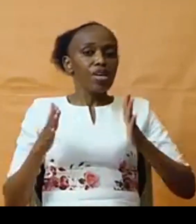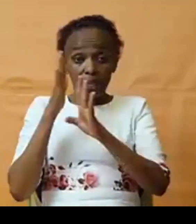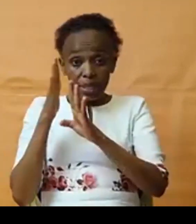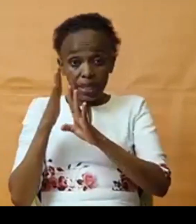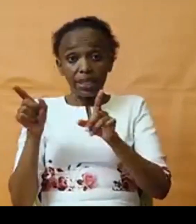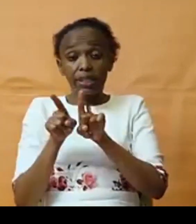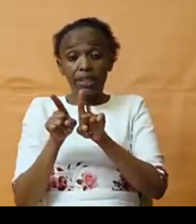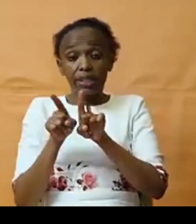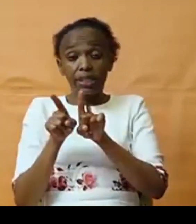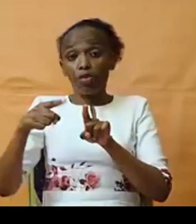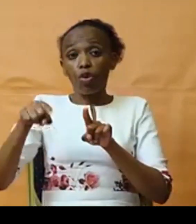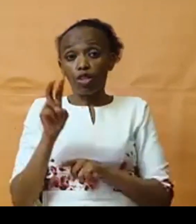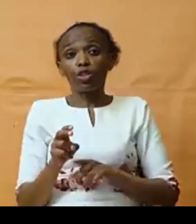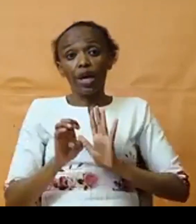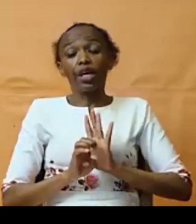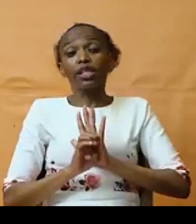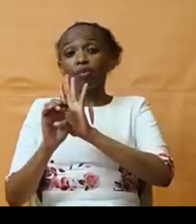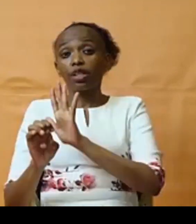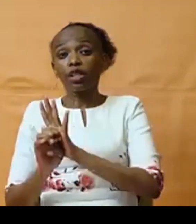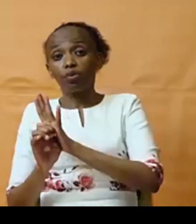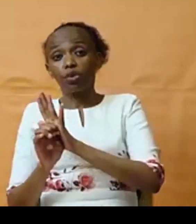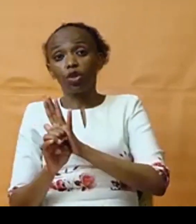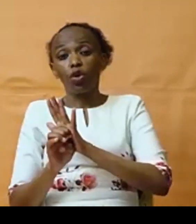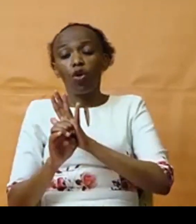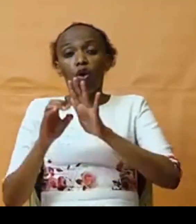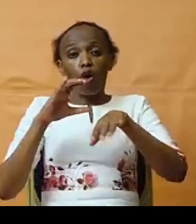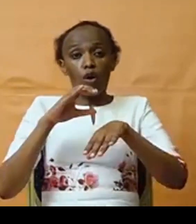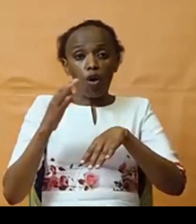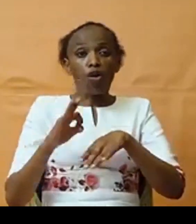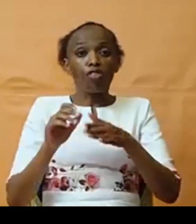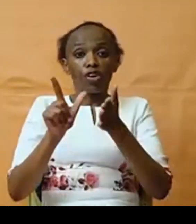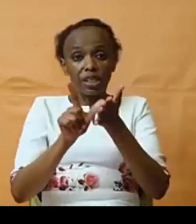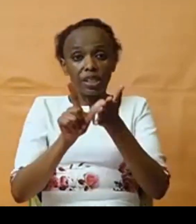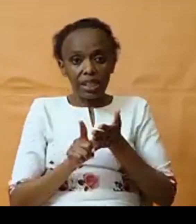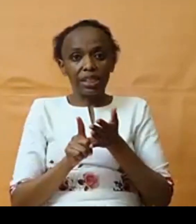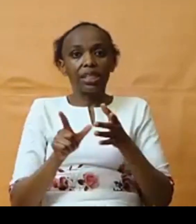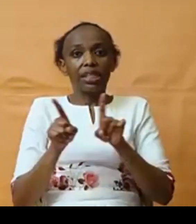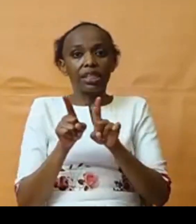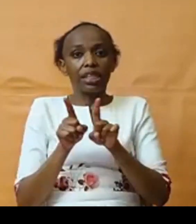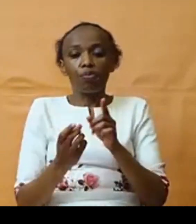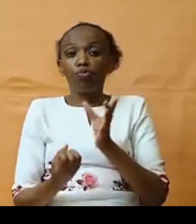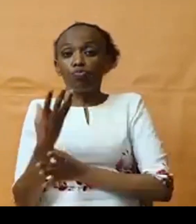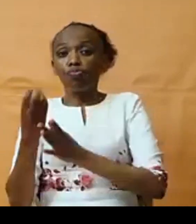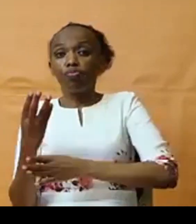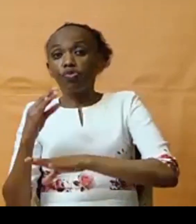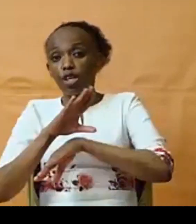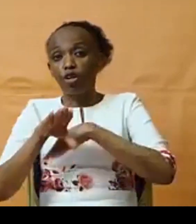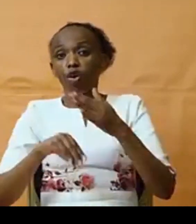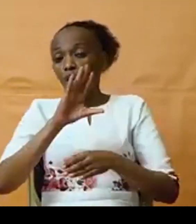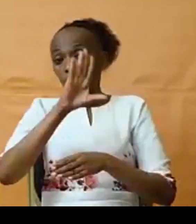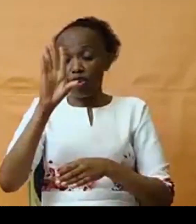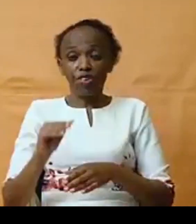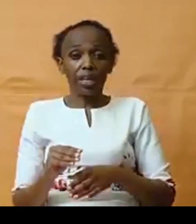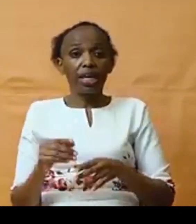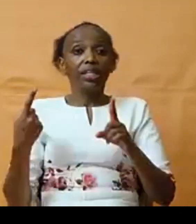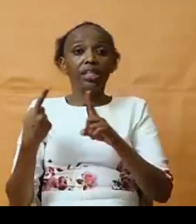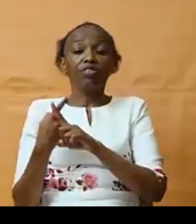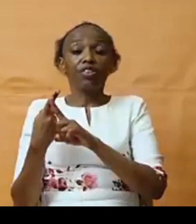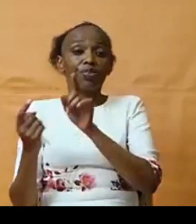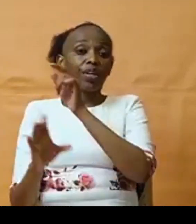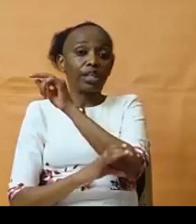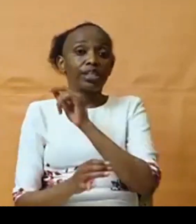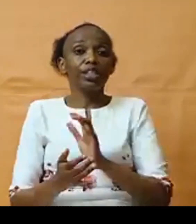really seeing examples of protracted debt restructuring across the continent, Zambia, Mozambique, Chad, and so